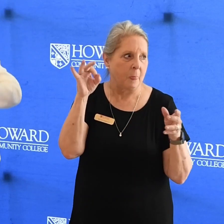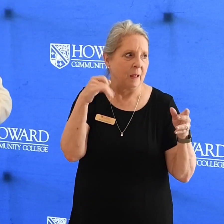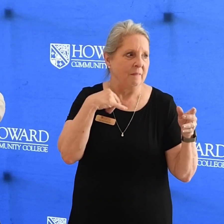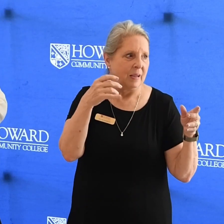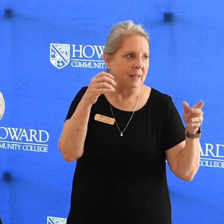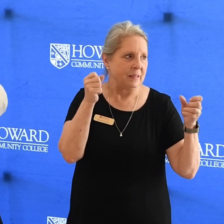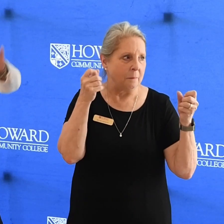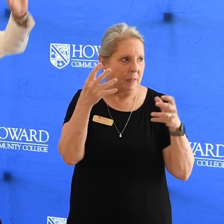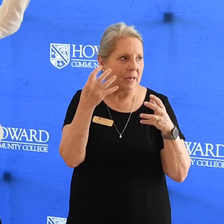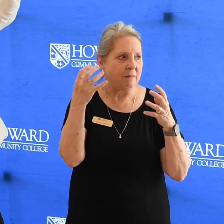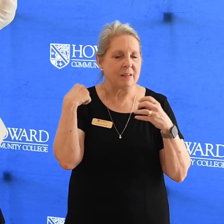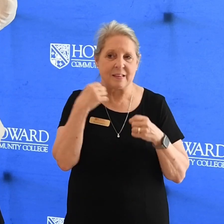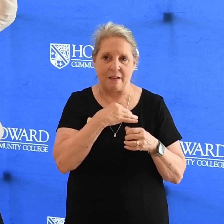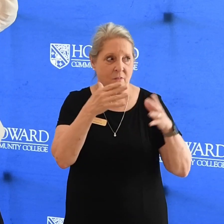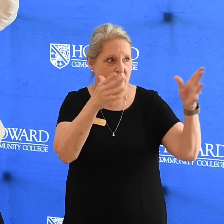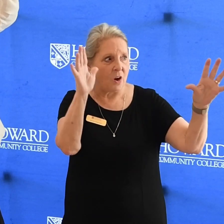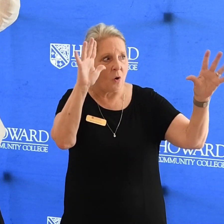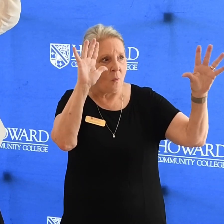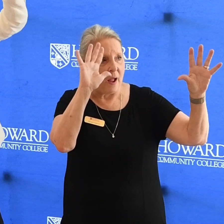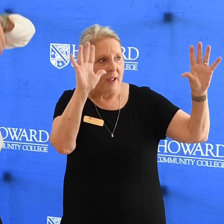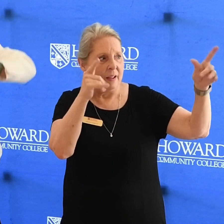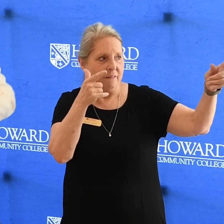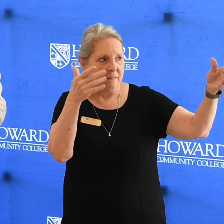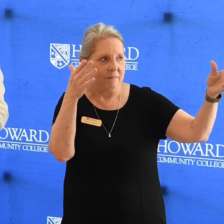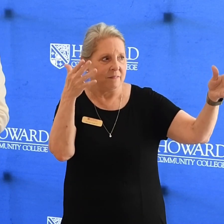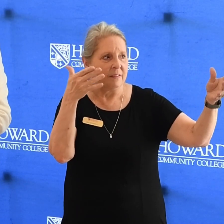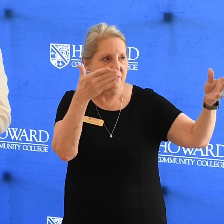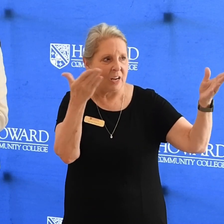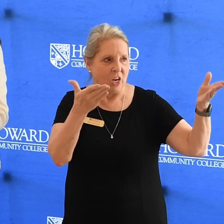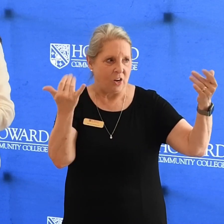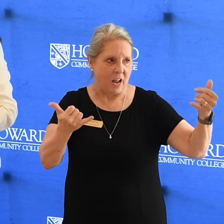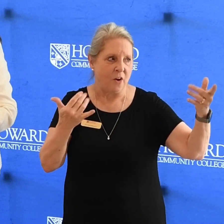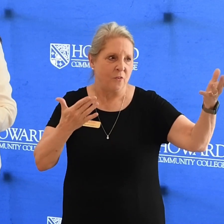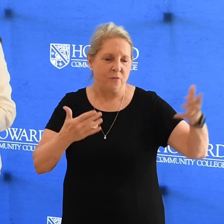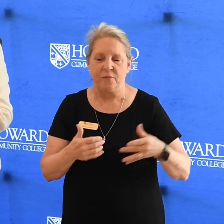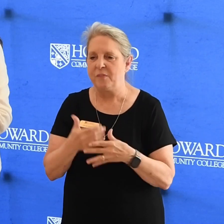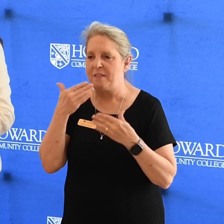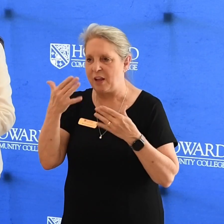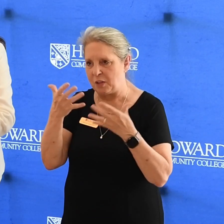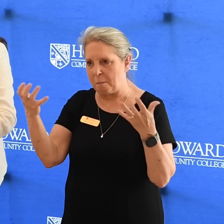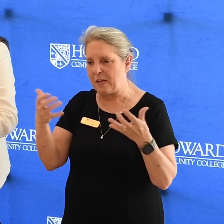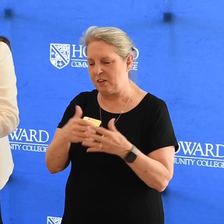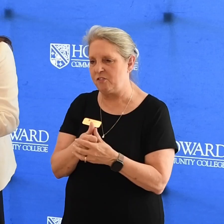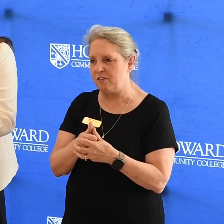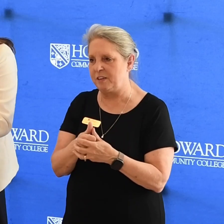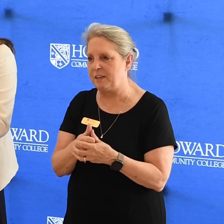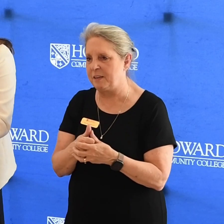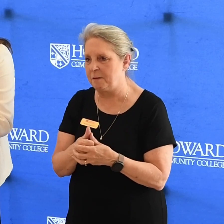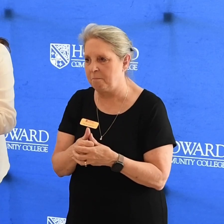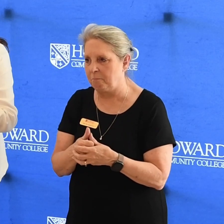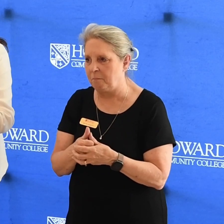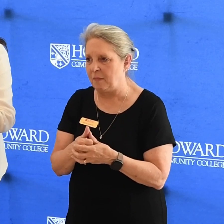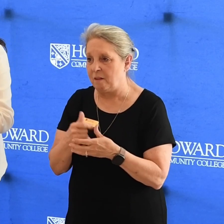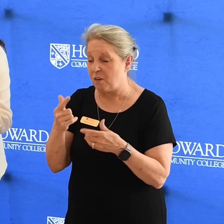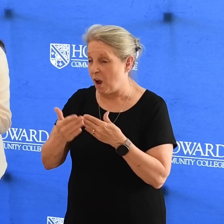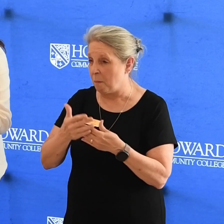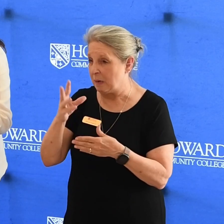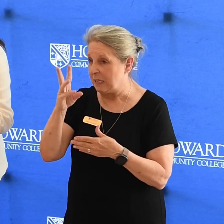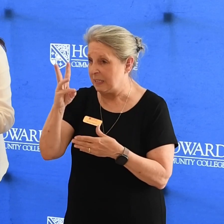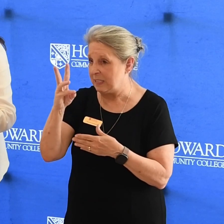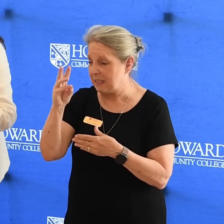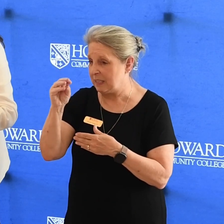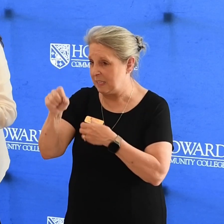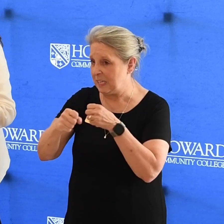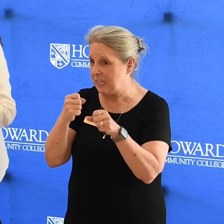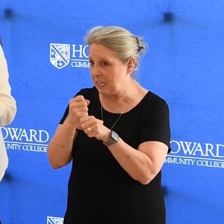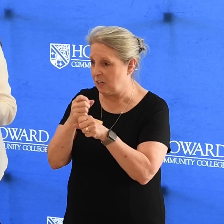so many of them over there. Everybody wave. There they are. All right. Thank you so much. So for nearly 6 decades,